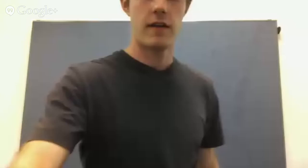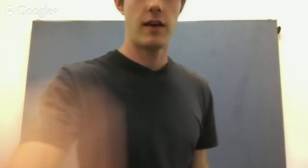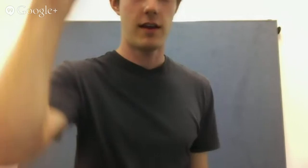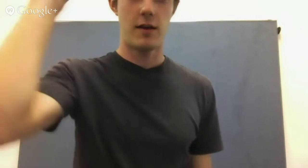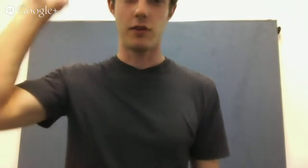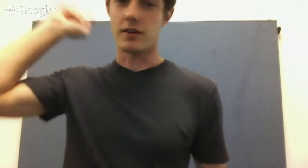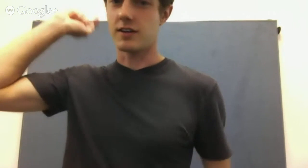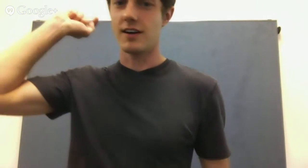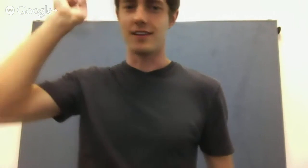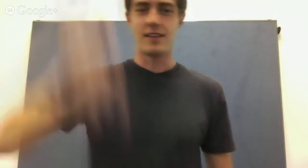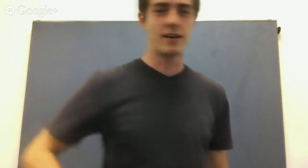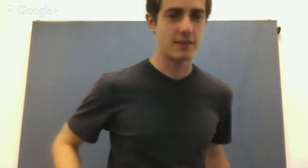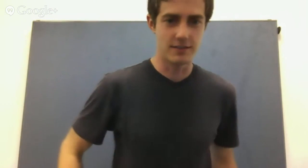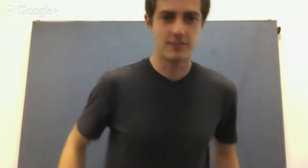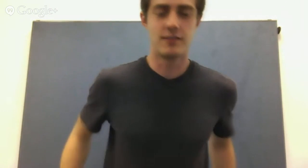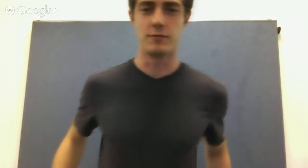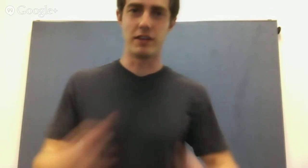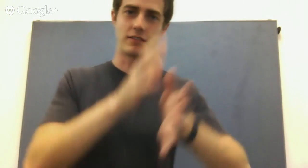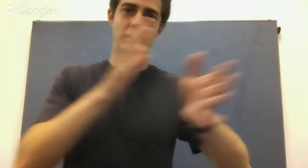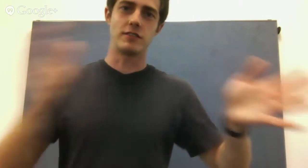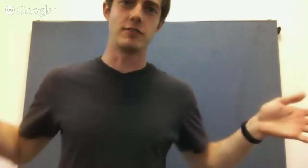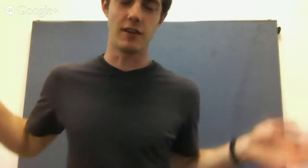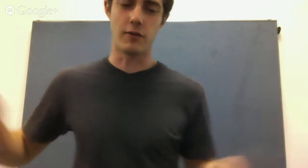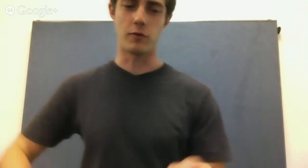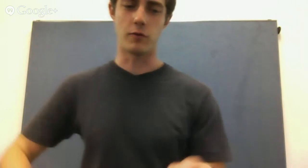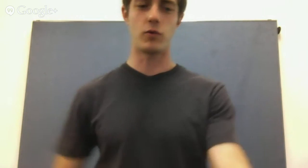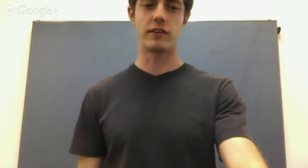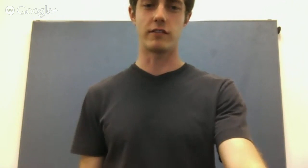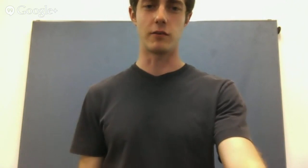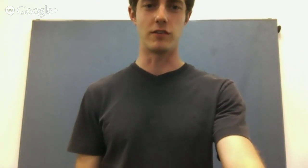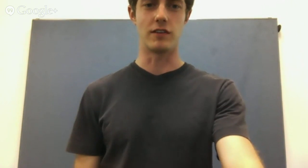And I'm going to cut it there because they're basically just another whistling sequence at the end,